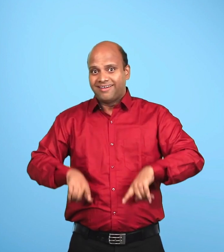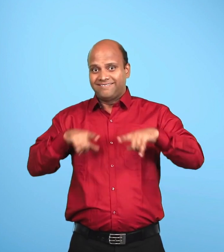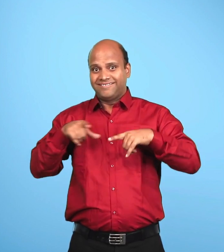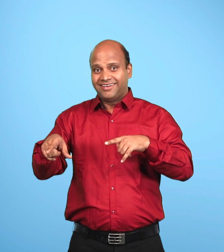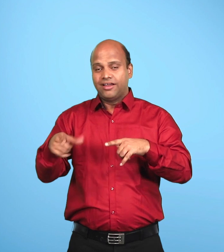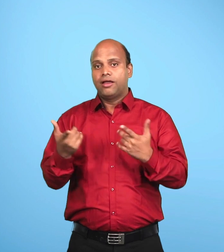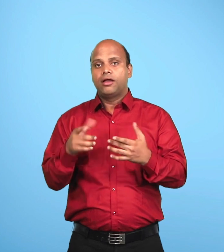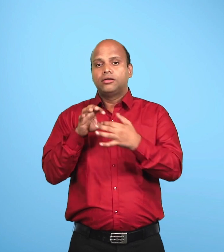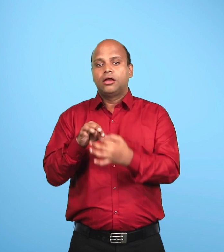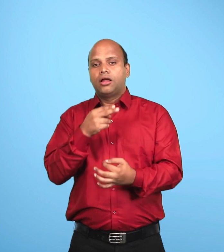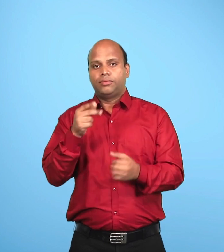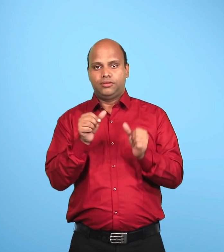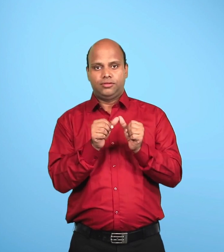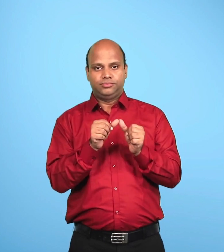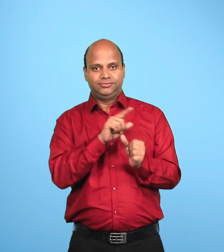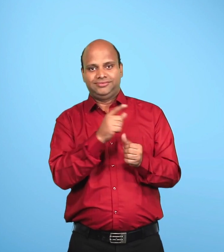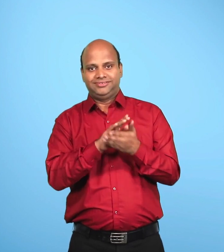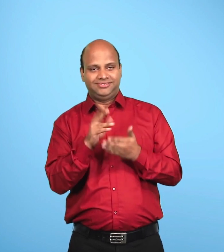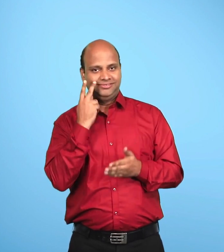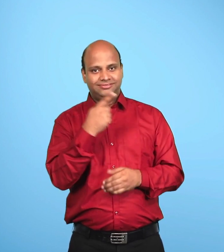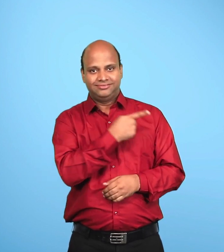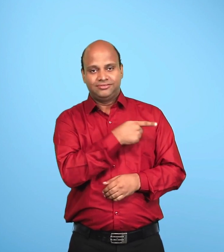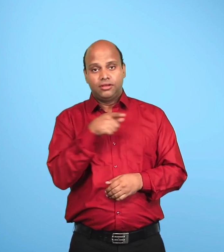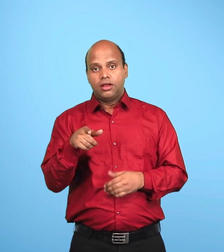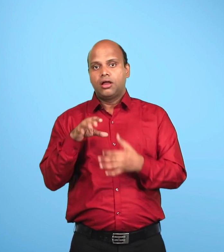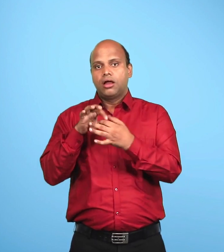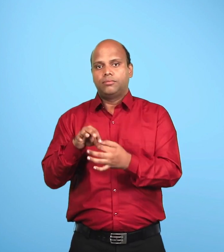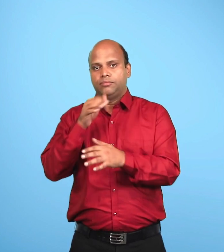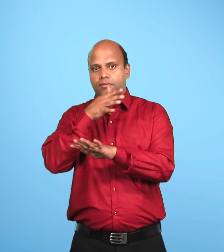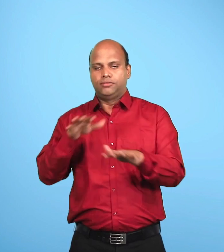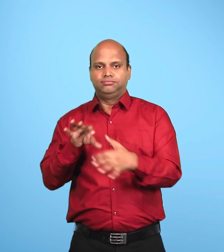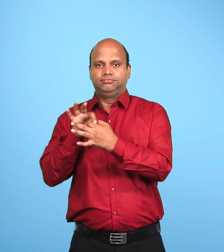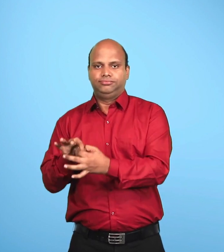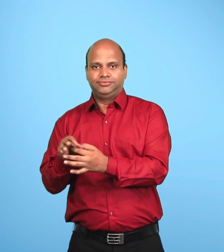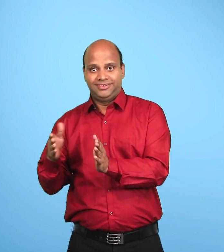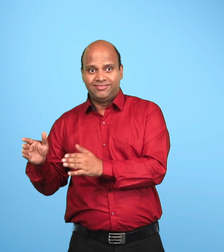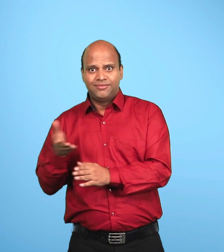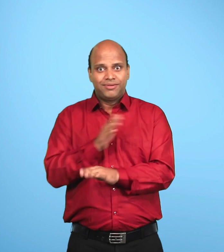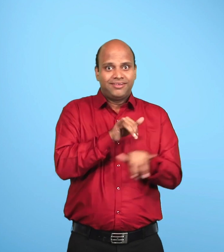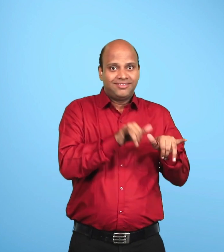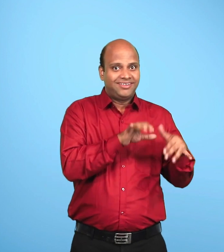that live in water are called aquatic habitats.